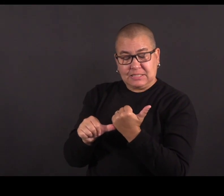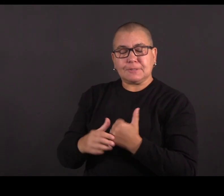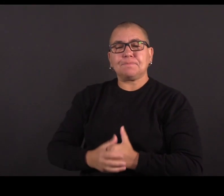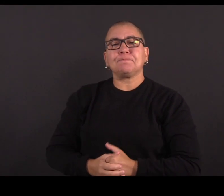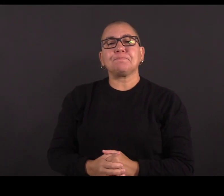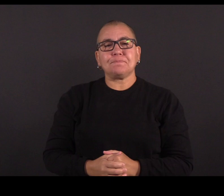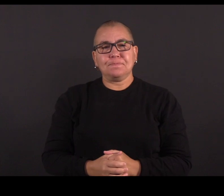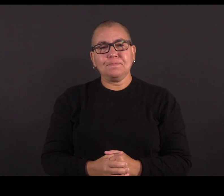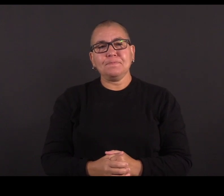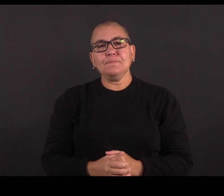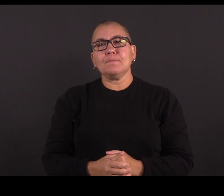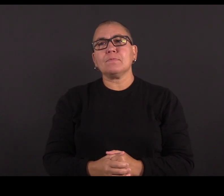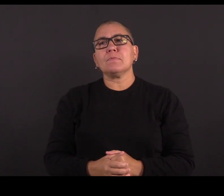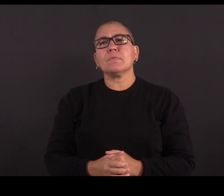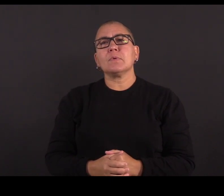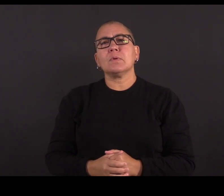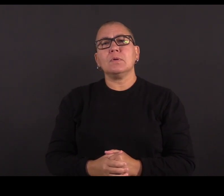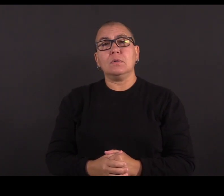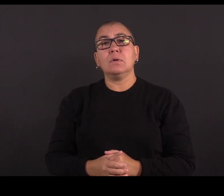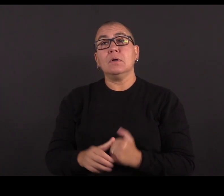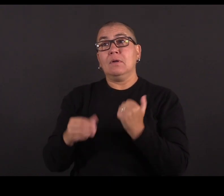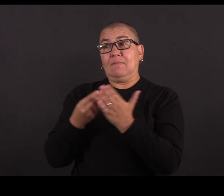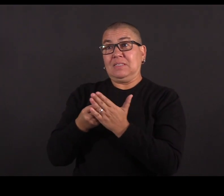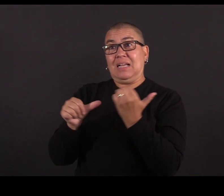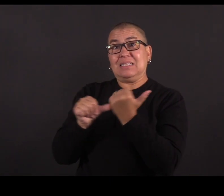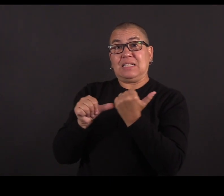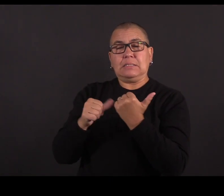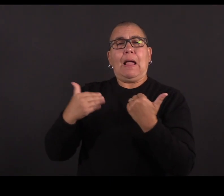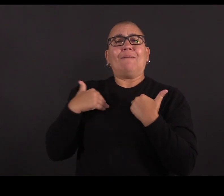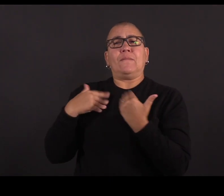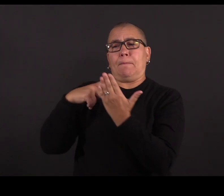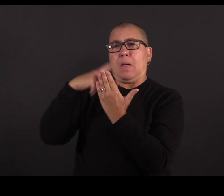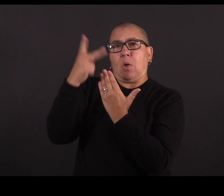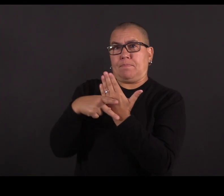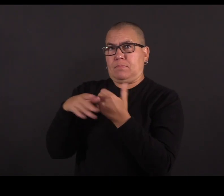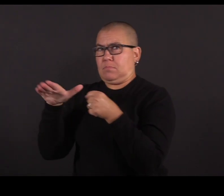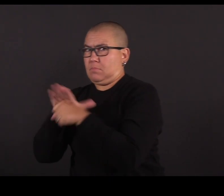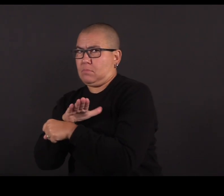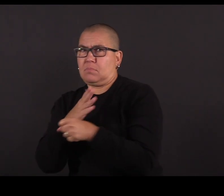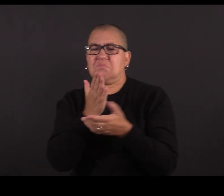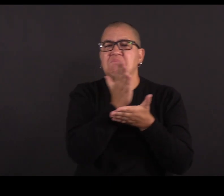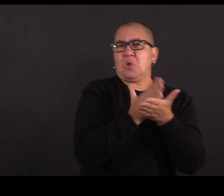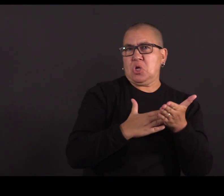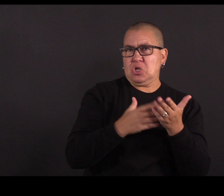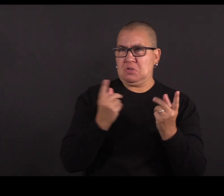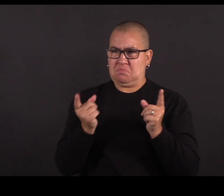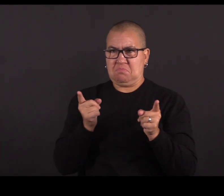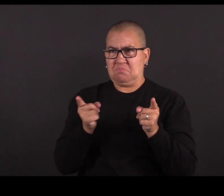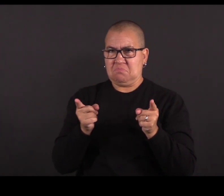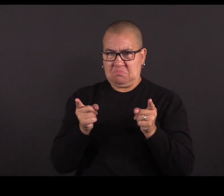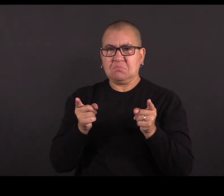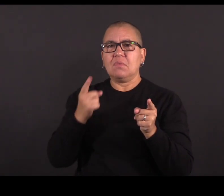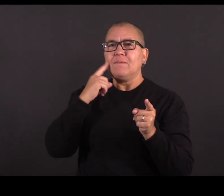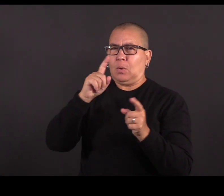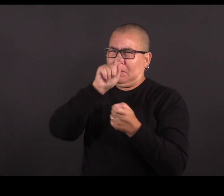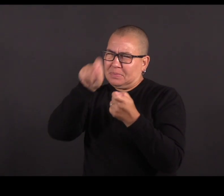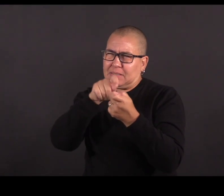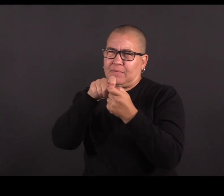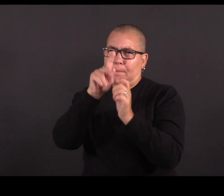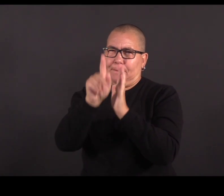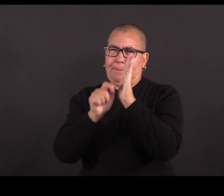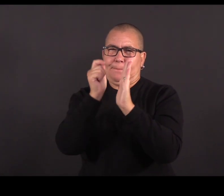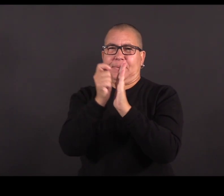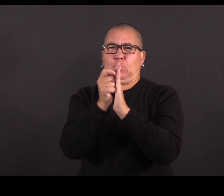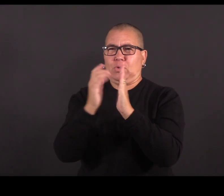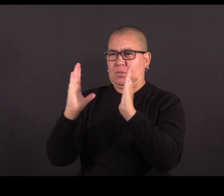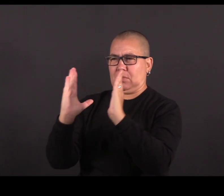Programs provide either full or partial rental support for a set time period. Rental assistance